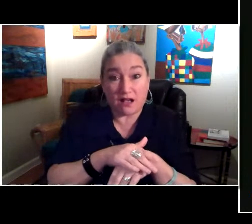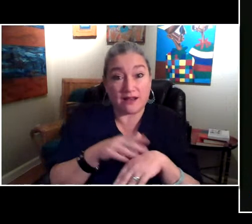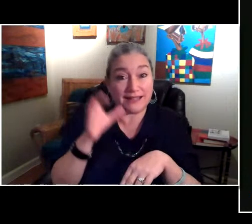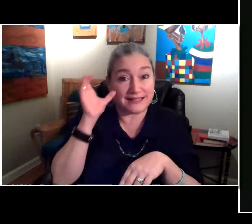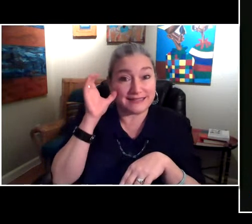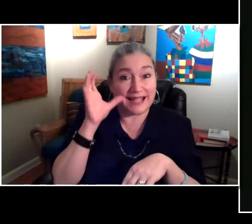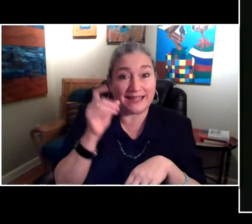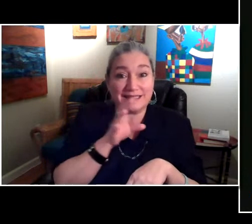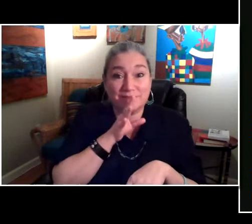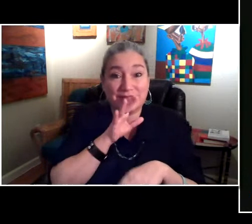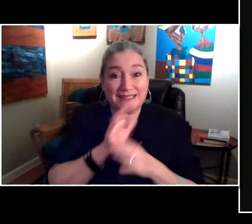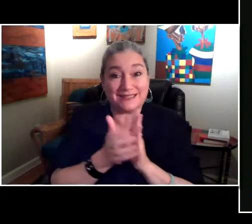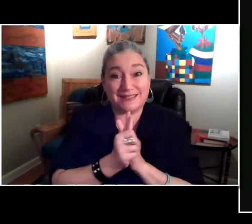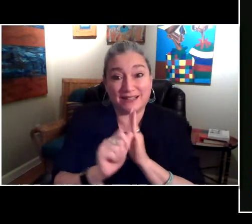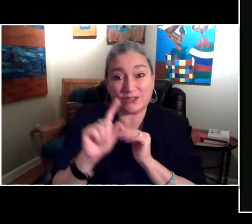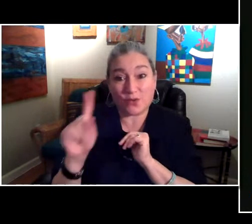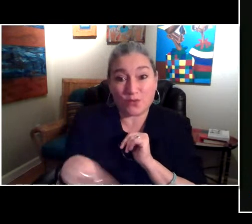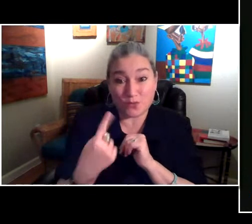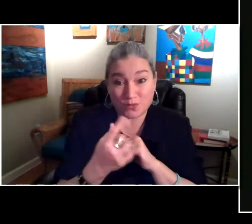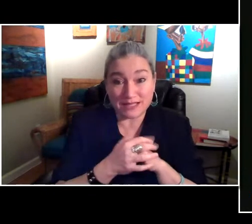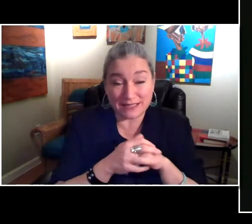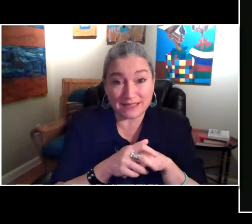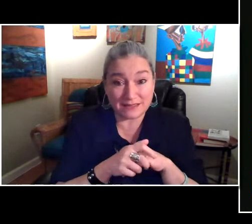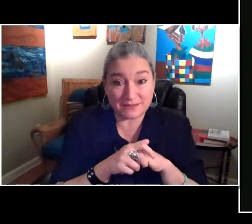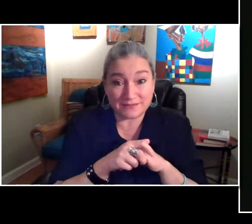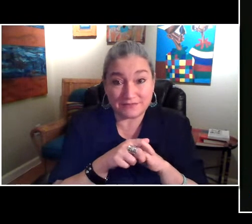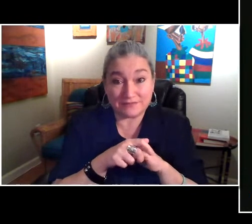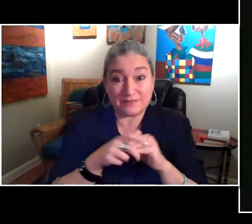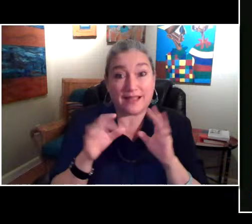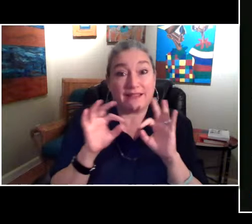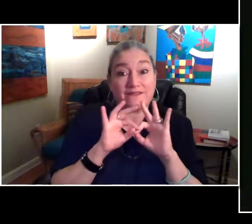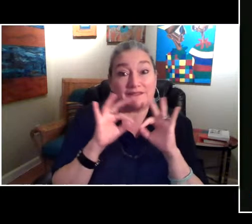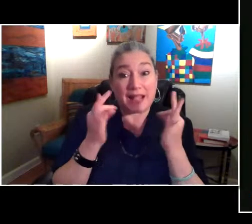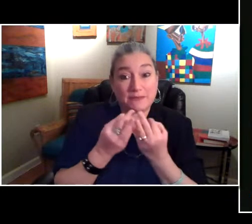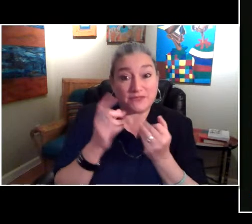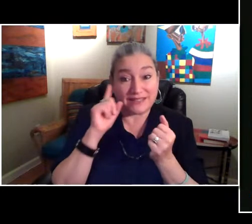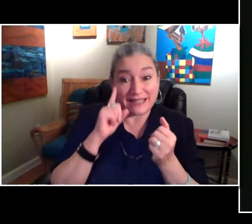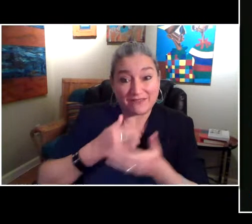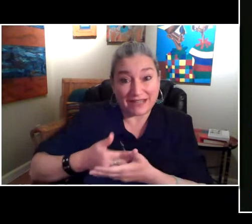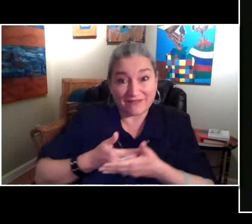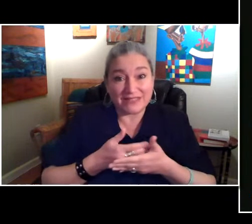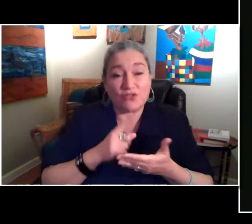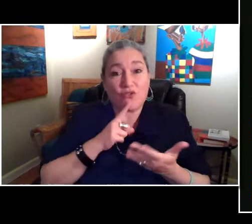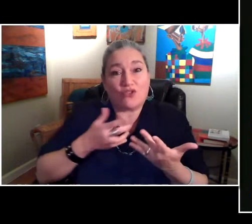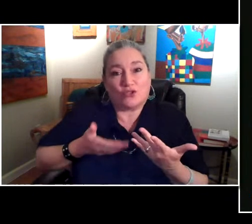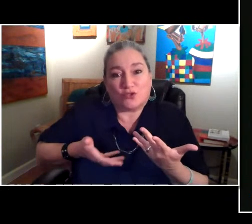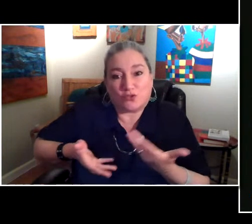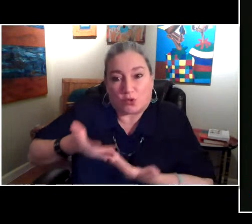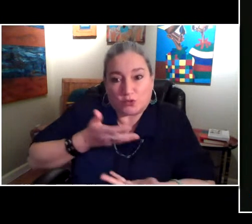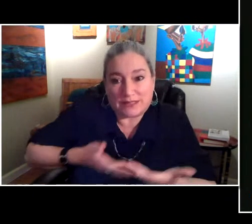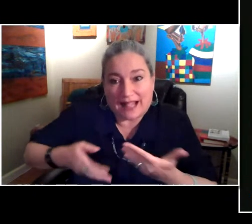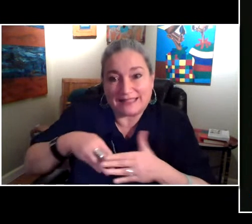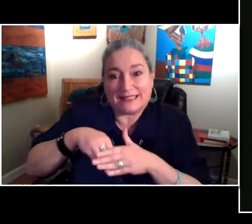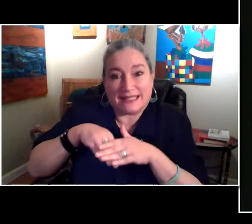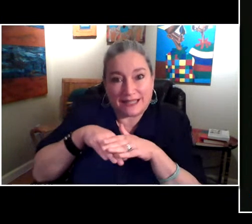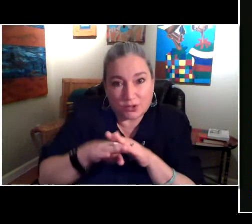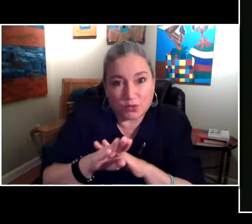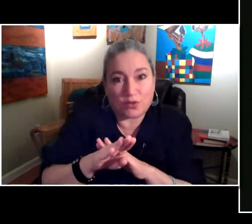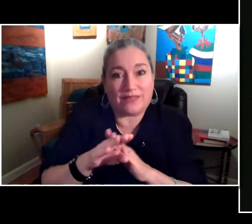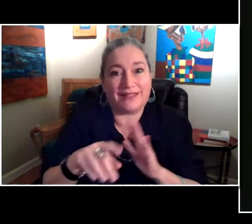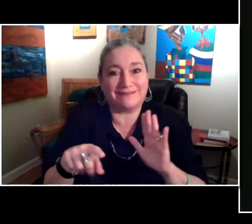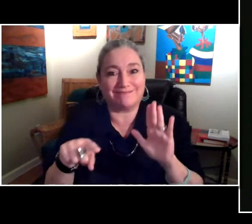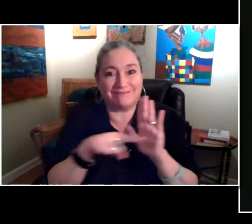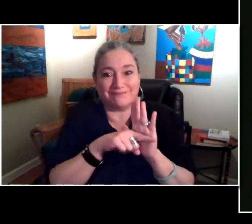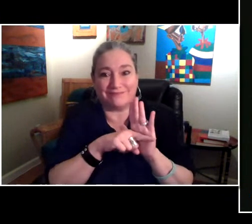almost 100%, almost completely focused on hearing and speech only. Families of